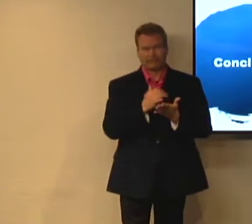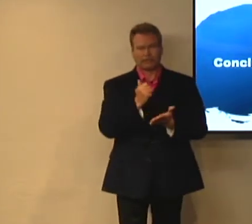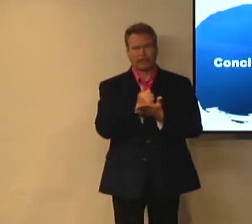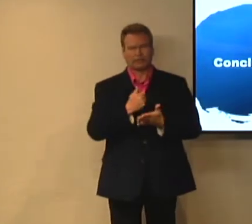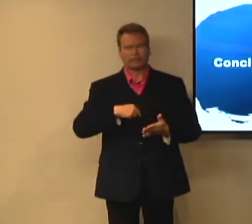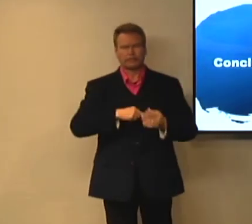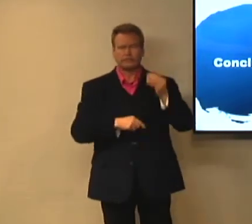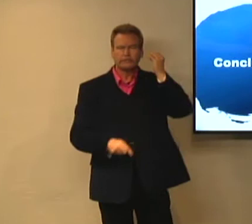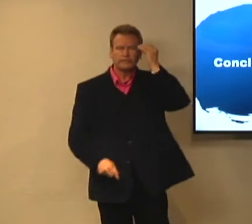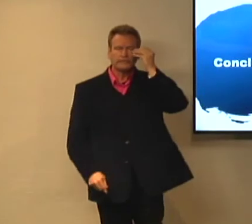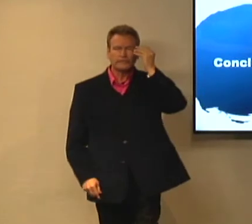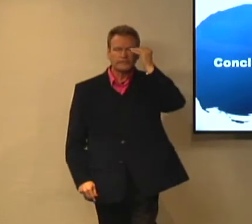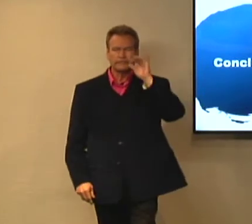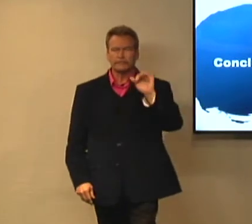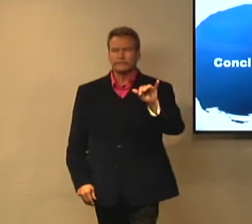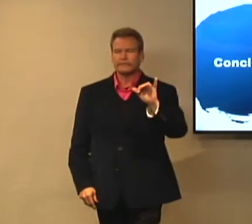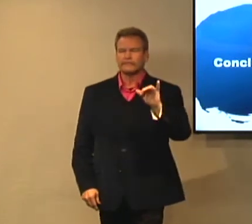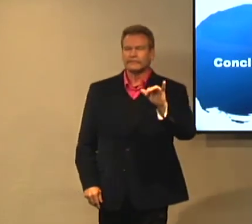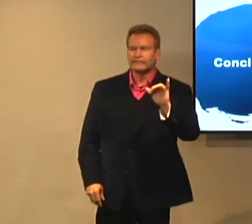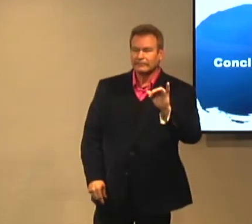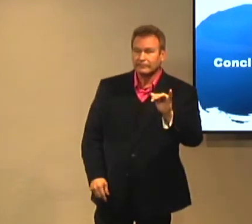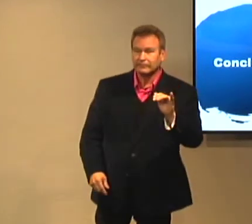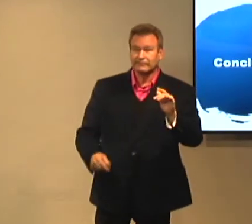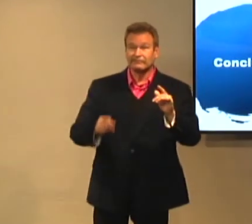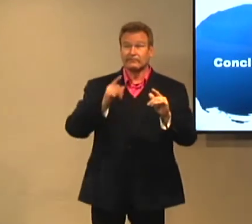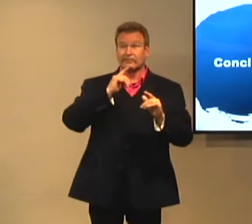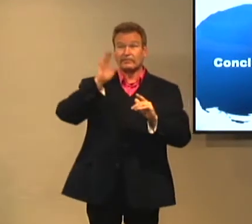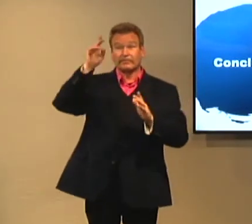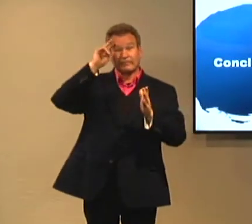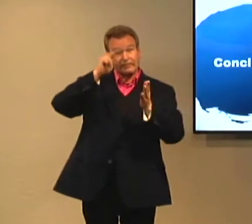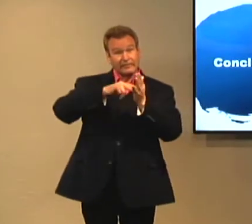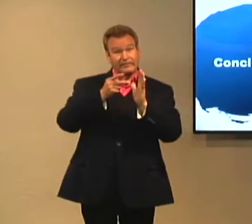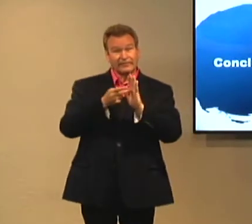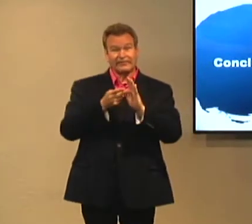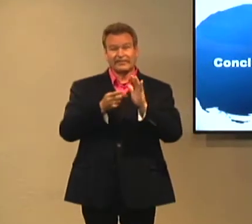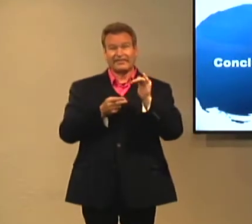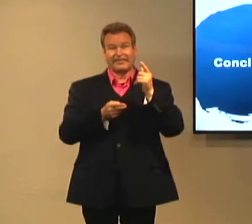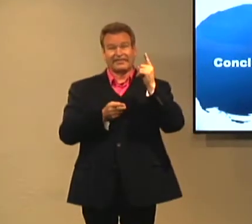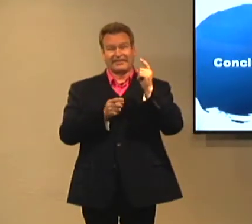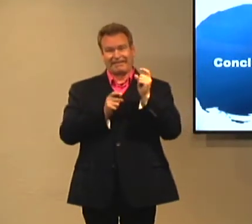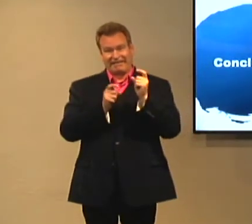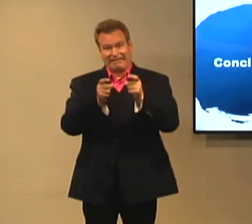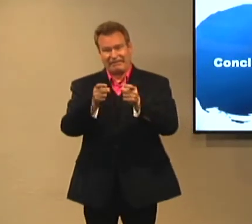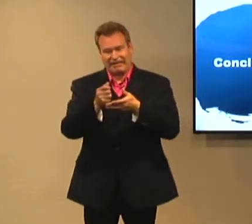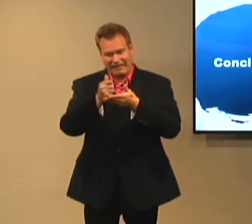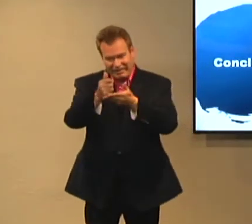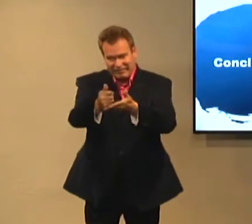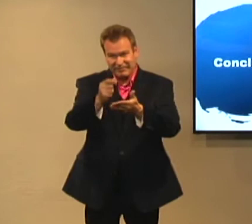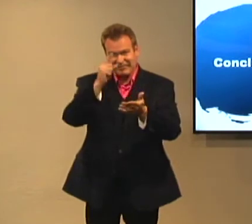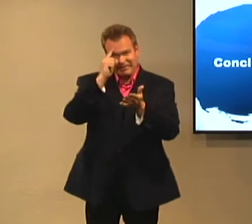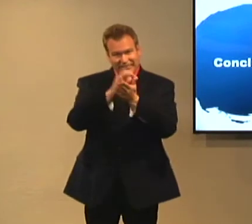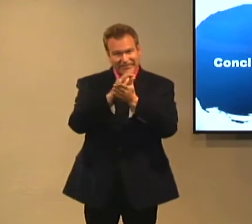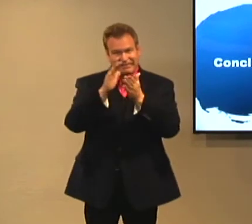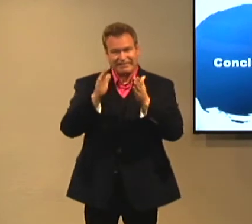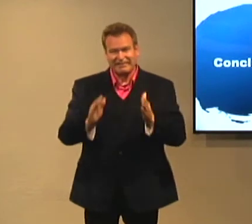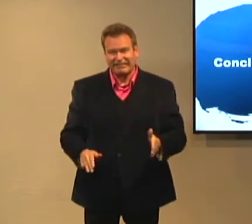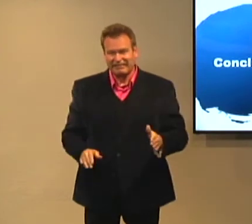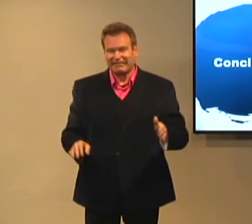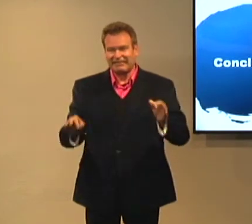So now for our conclusion. When we think about what we've learned in this part of the chapter today about God's gifts and